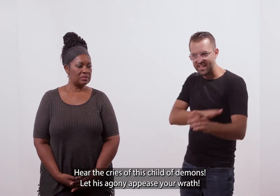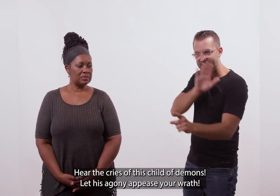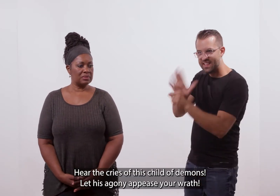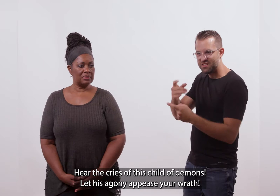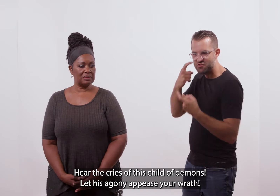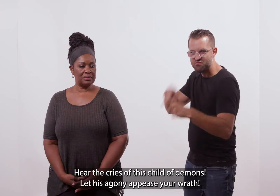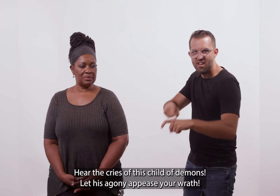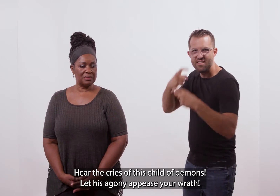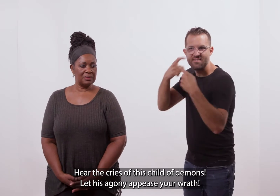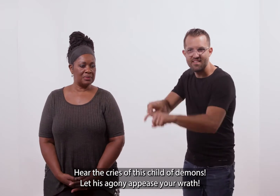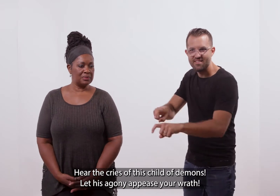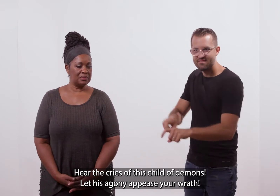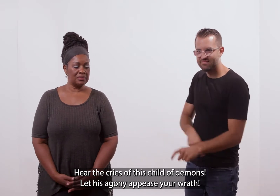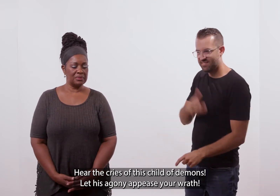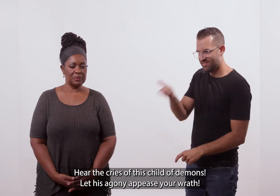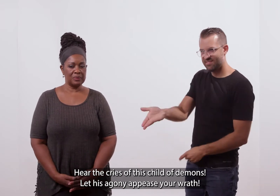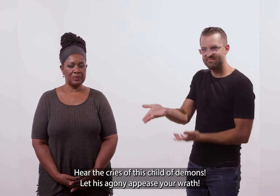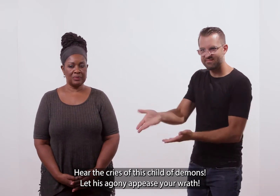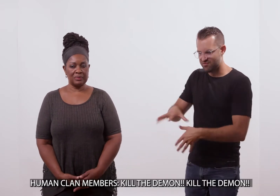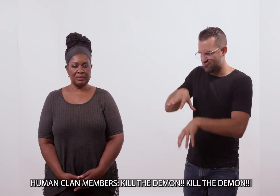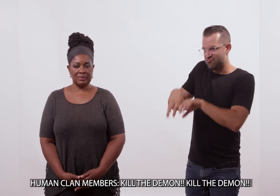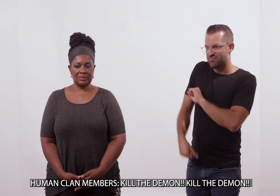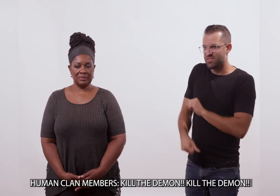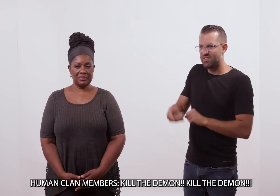demons. Let his agony appease your wrath.